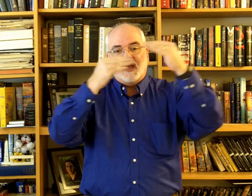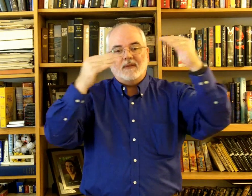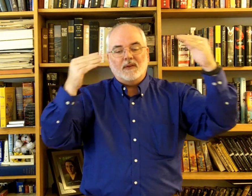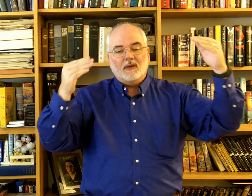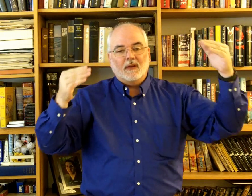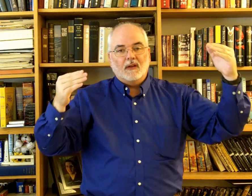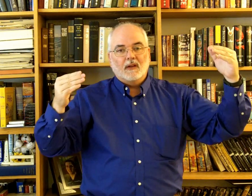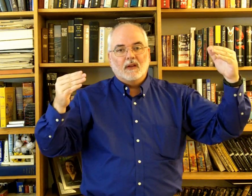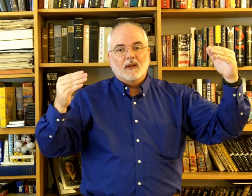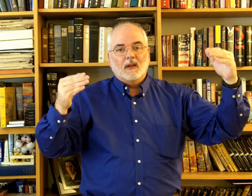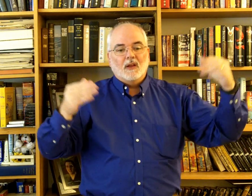heaven,